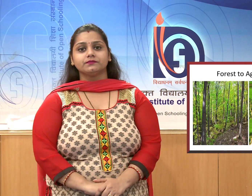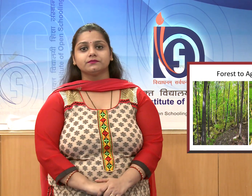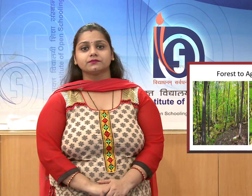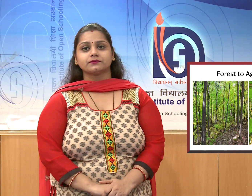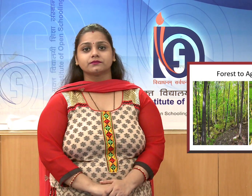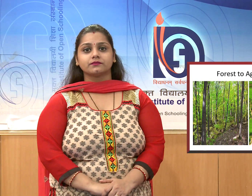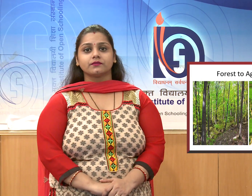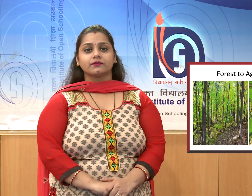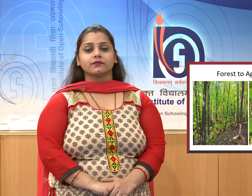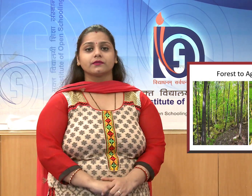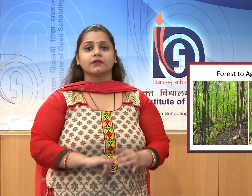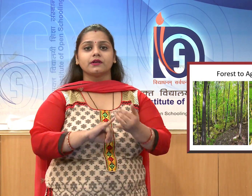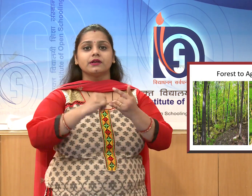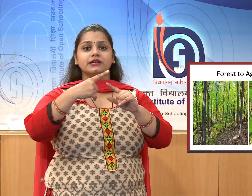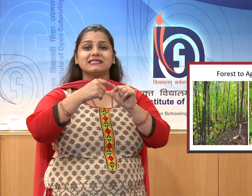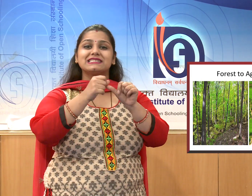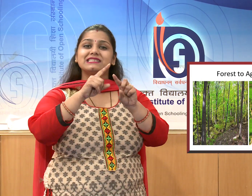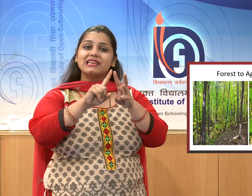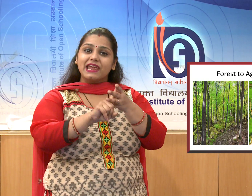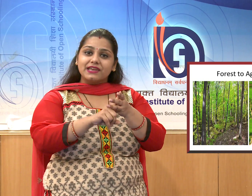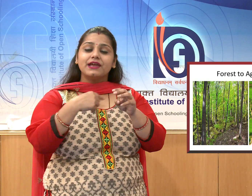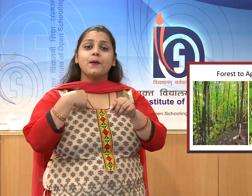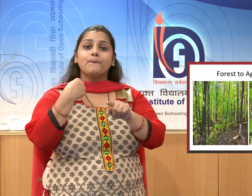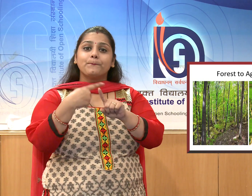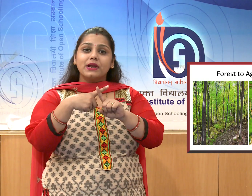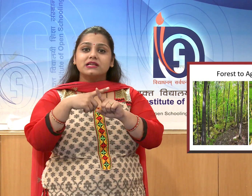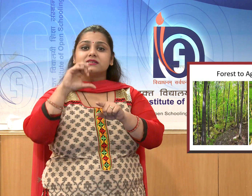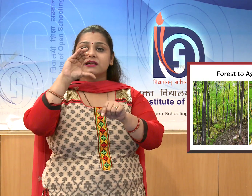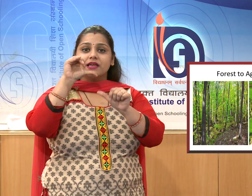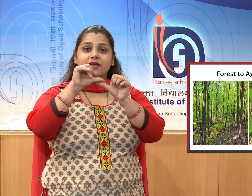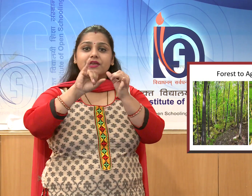the state encouraged cash crop production.